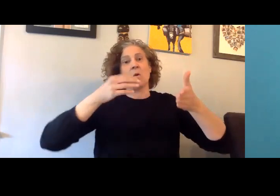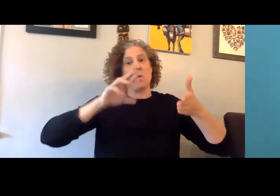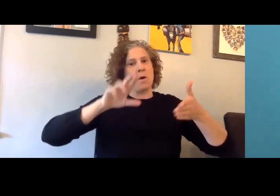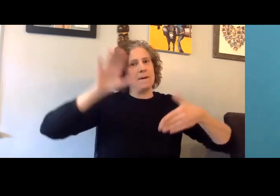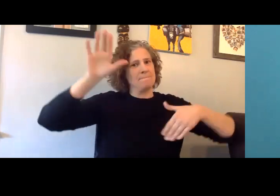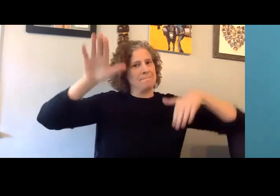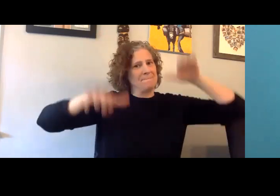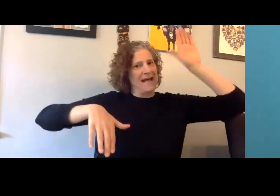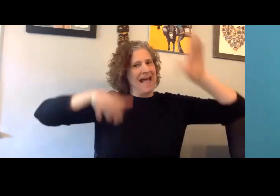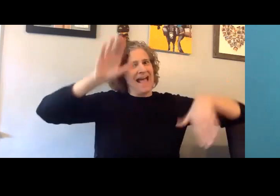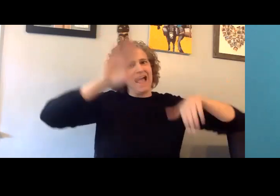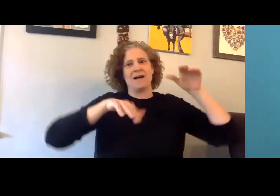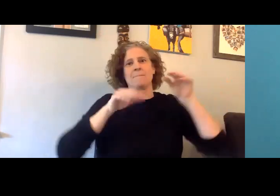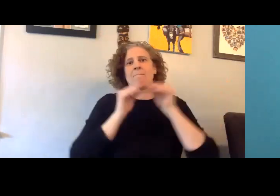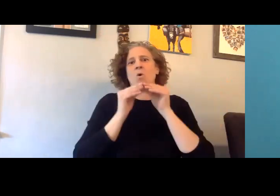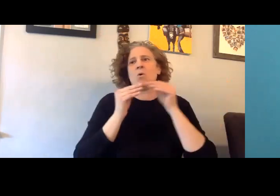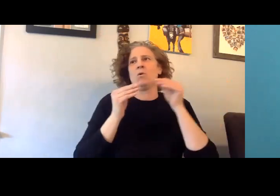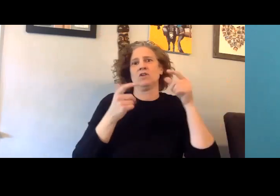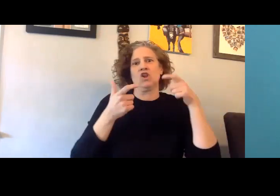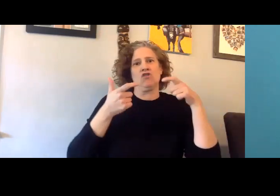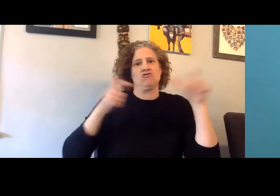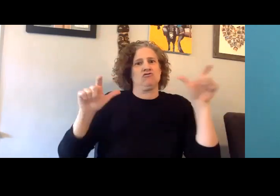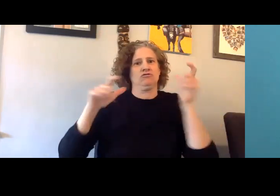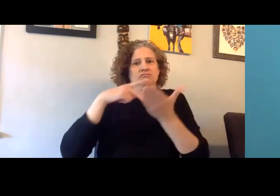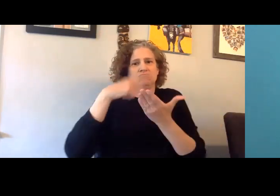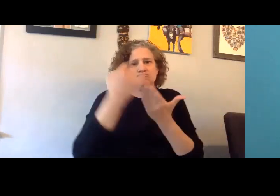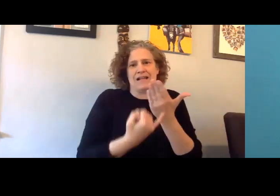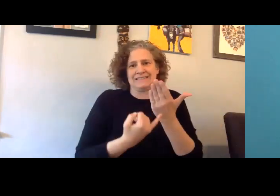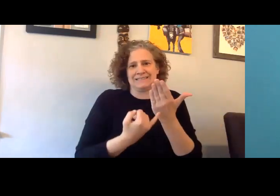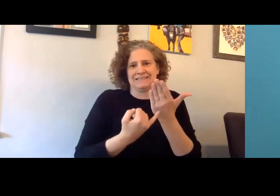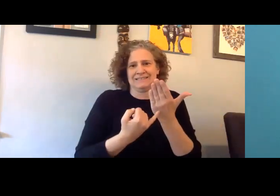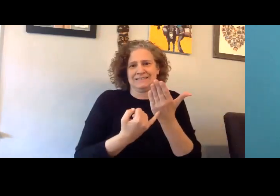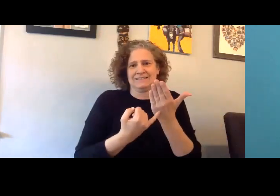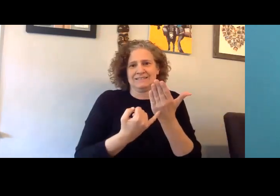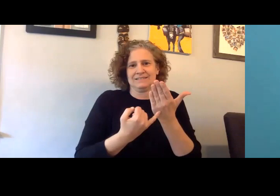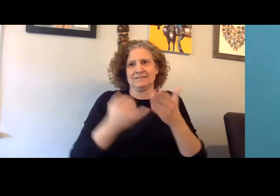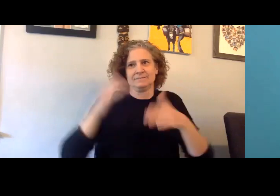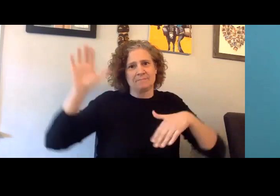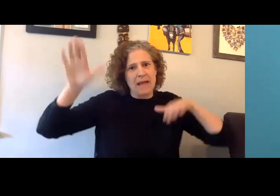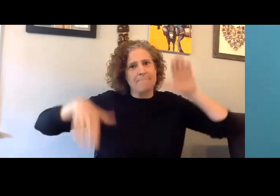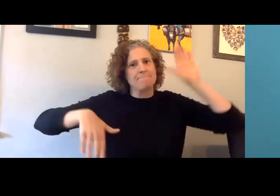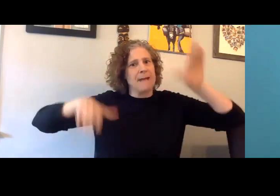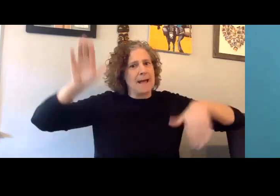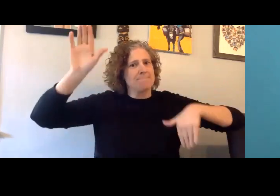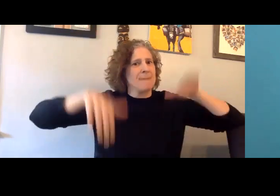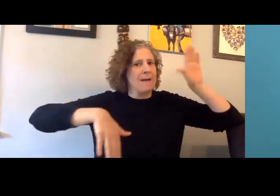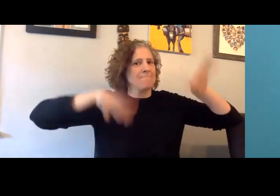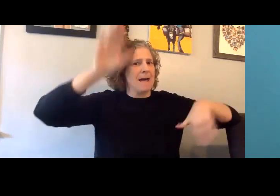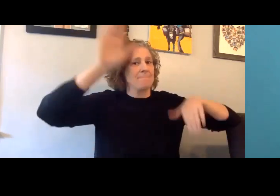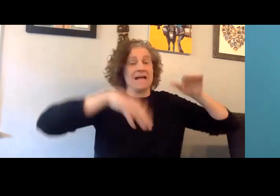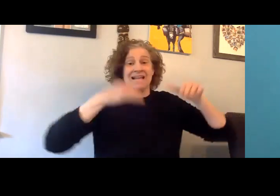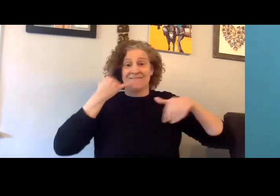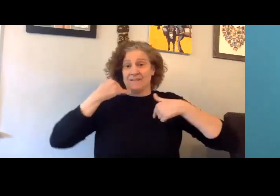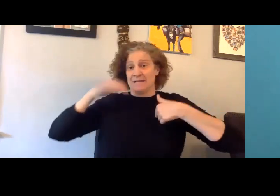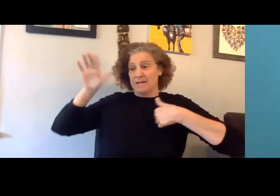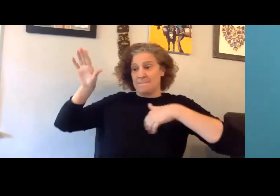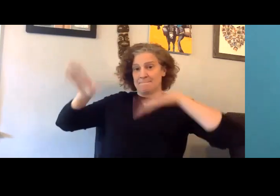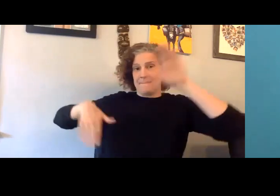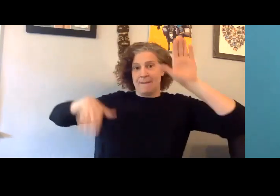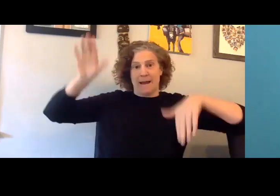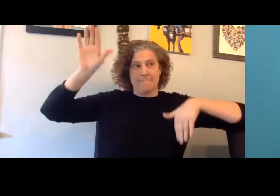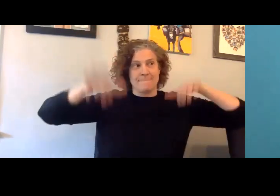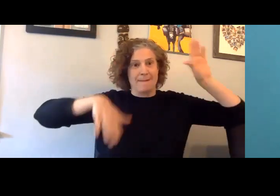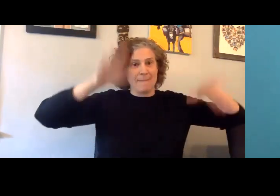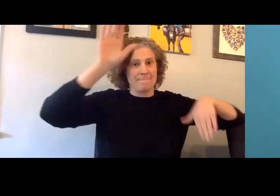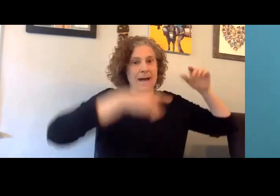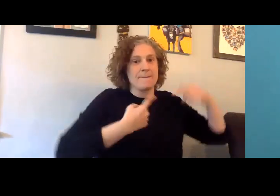this, paint. Or you can paint, which is more of a larger project. You can paint like